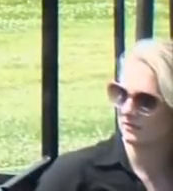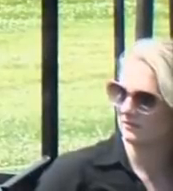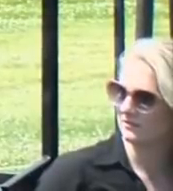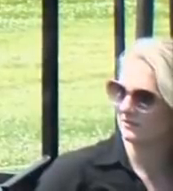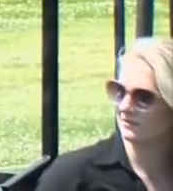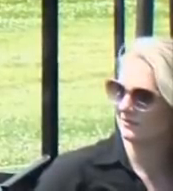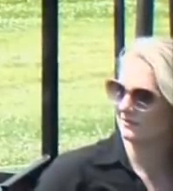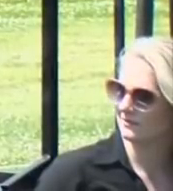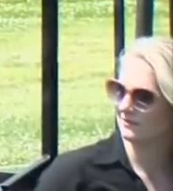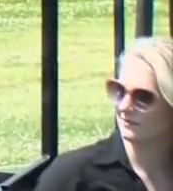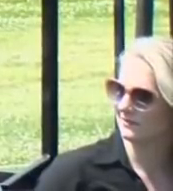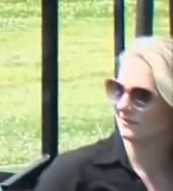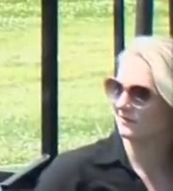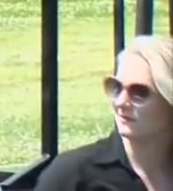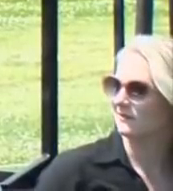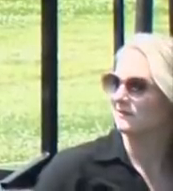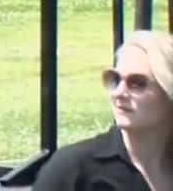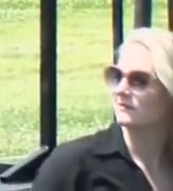Riley Benson,